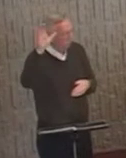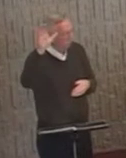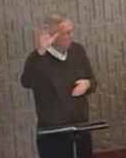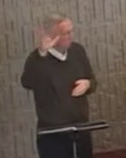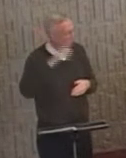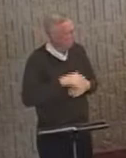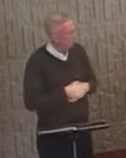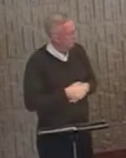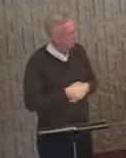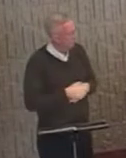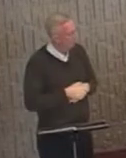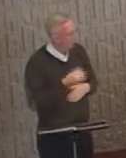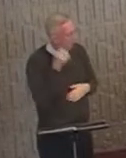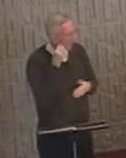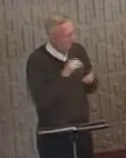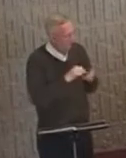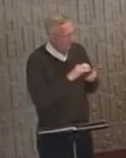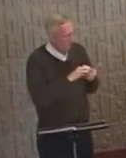Pencils to the paper.